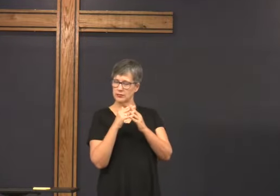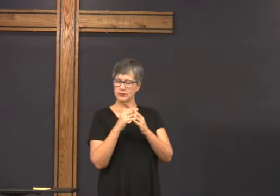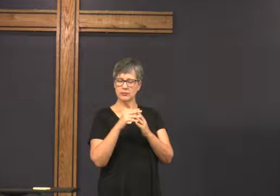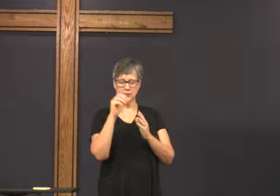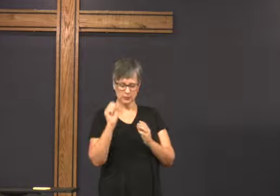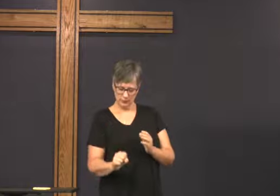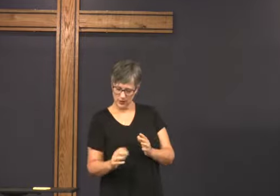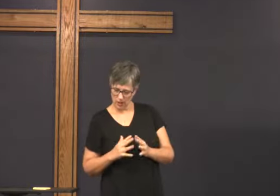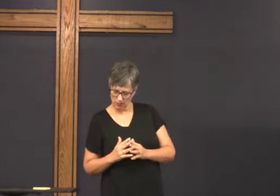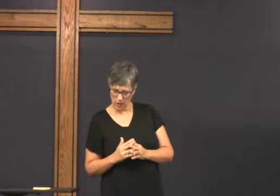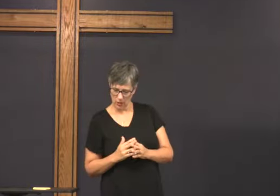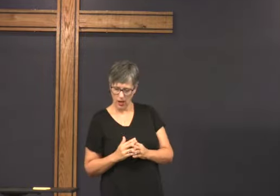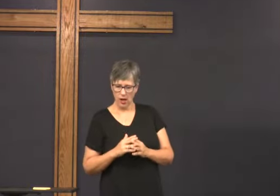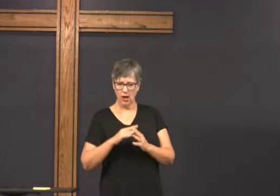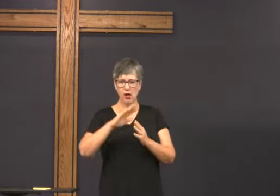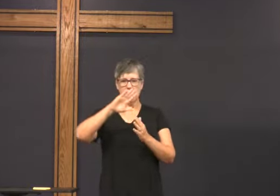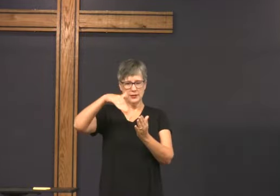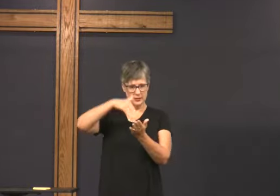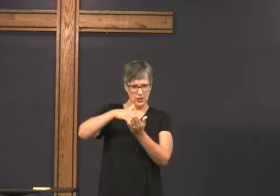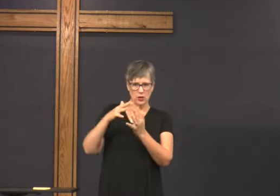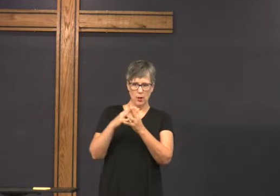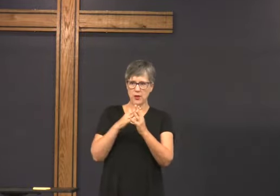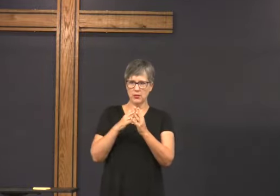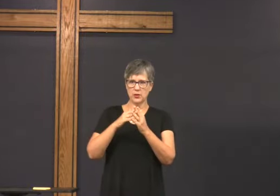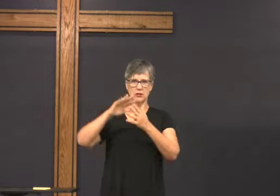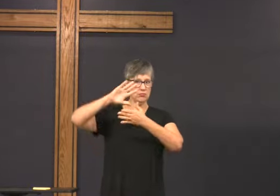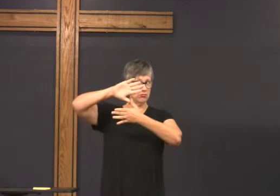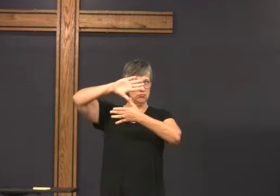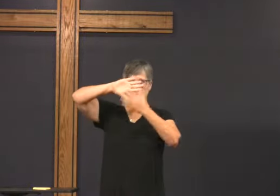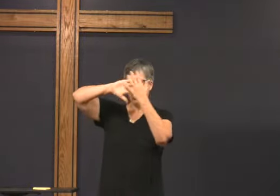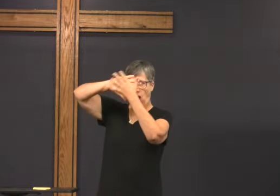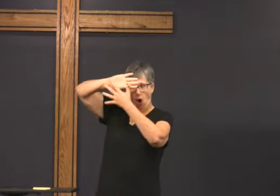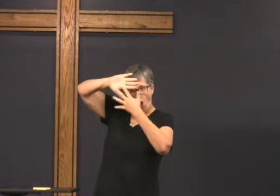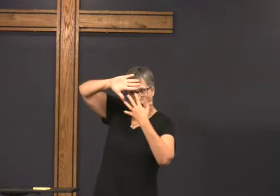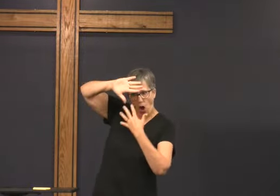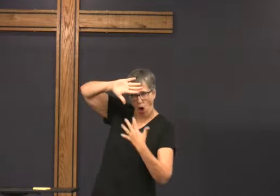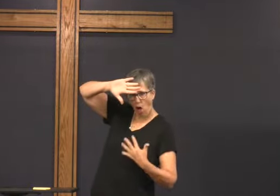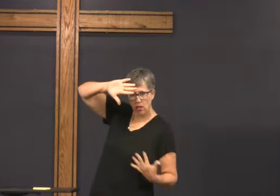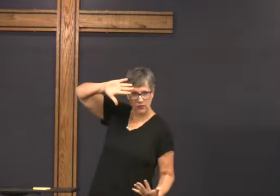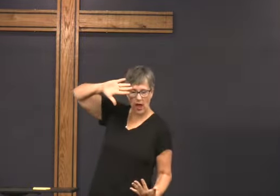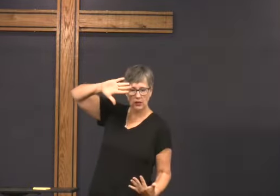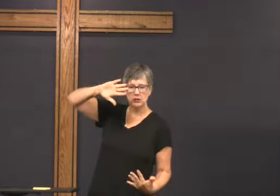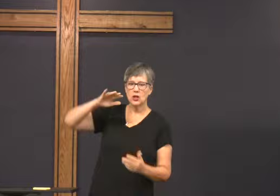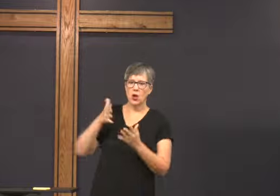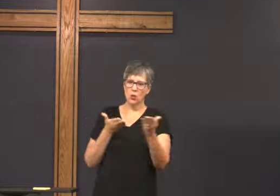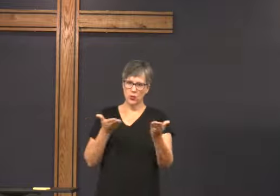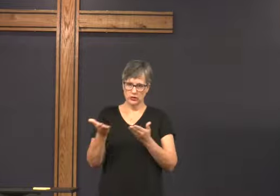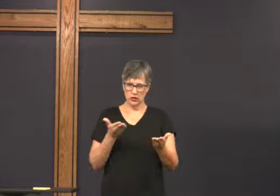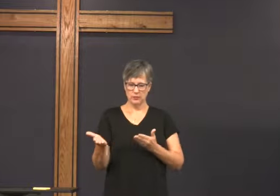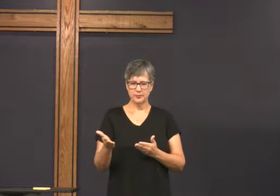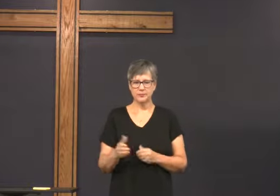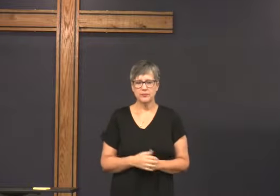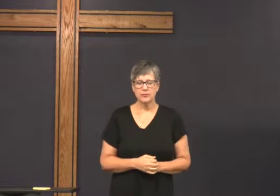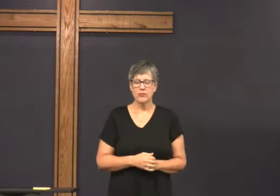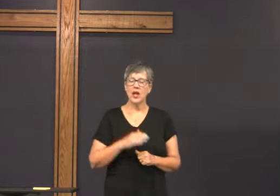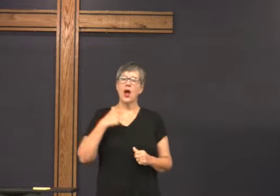North America, South America. In the middle of those two is Central America. We service all of